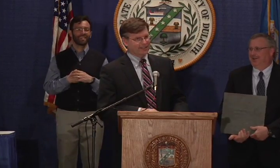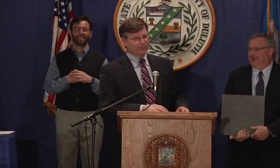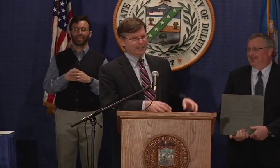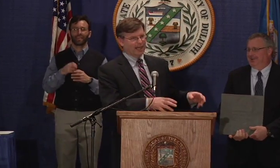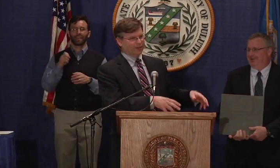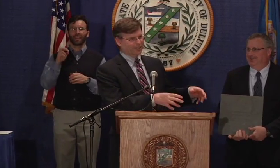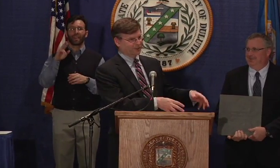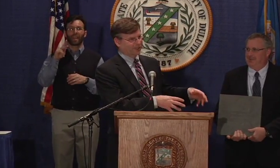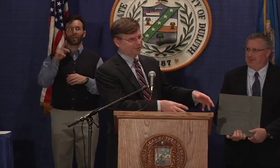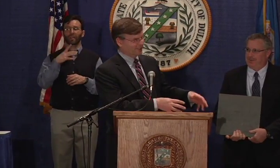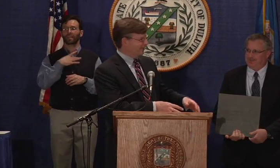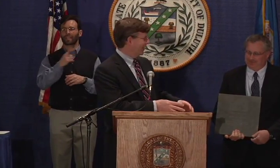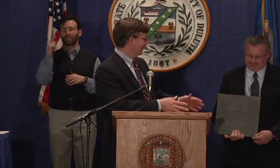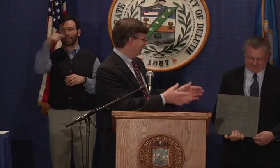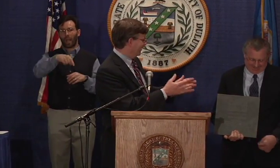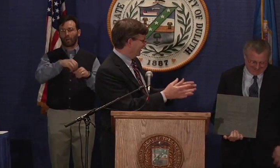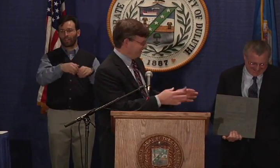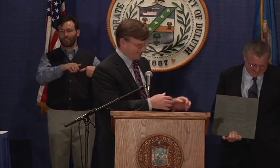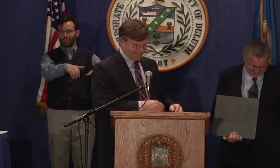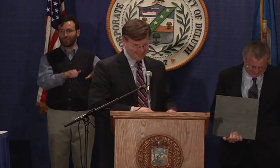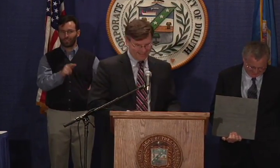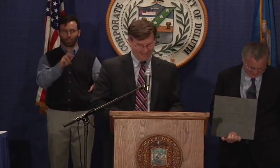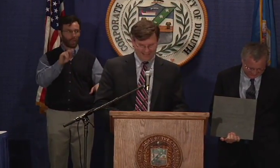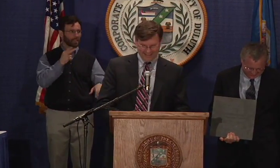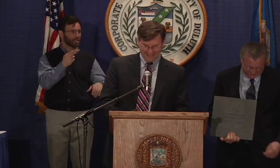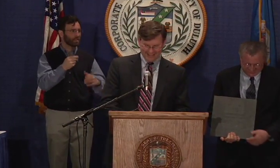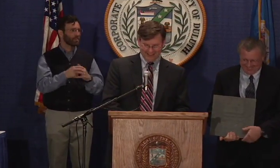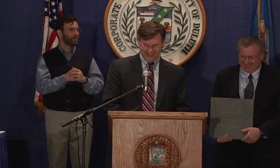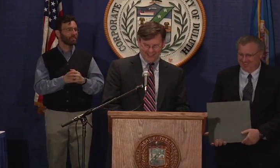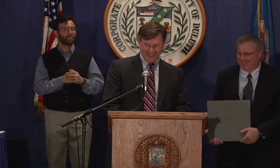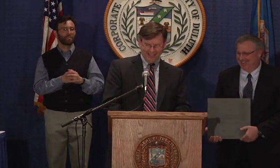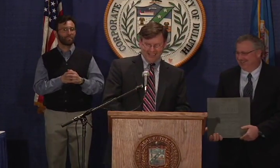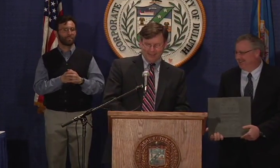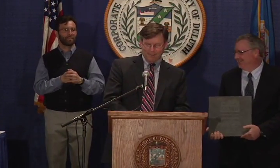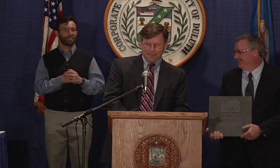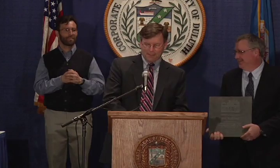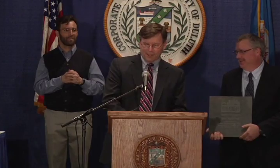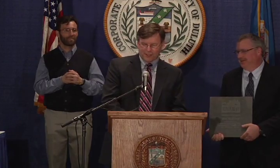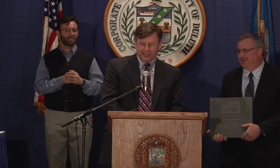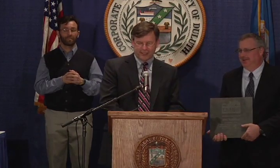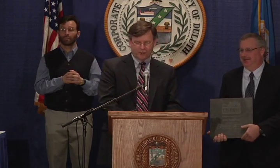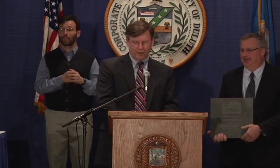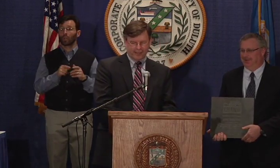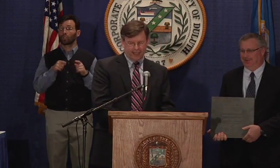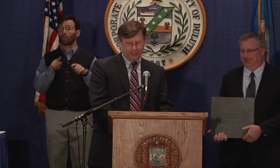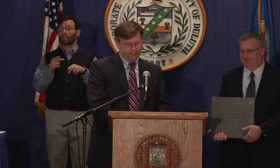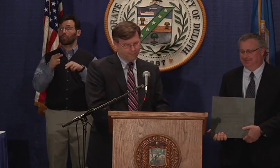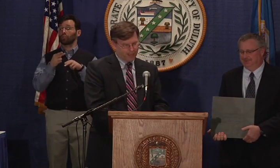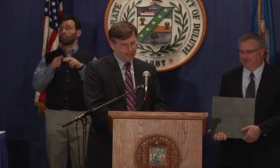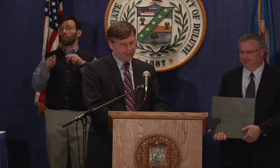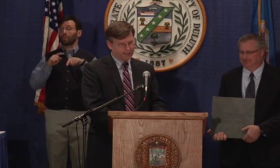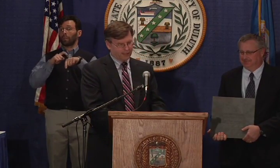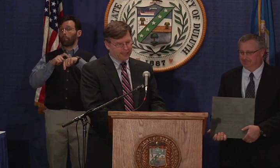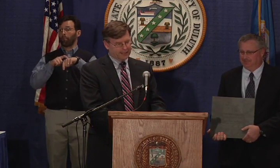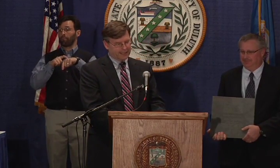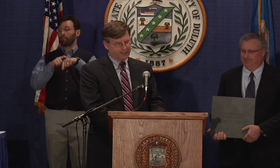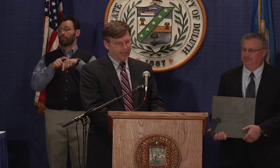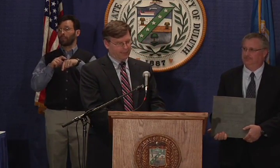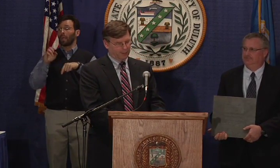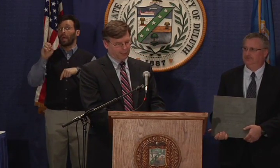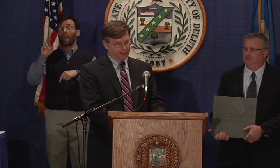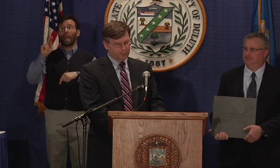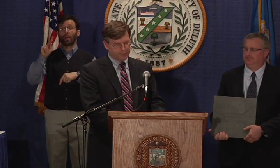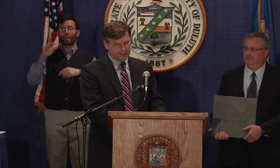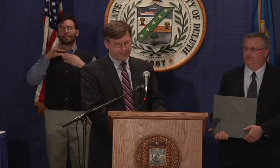Eric likes to be down in the trenches, not up here where it's in the sunshine. But during his short tenure, Eric has led his